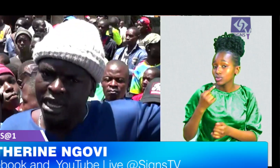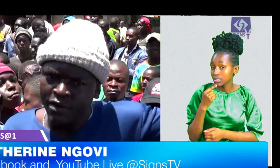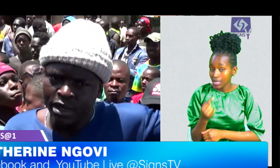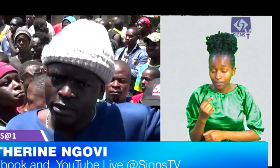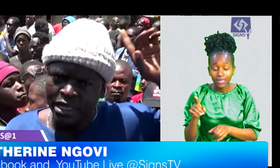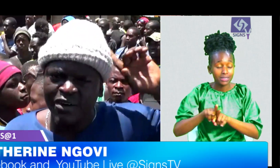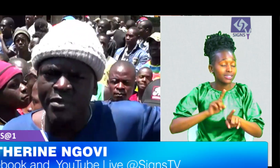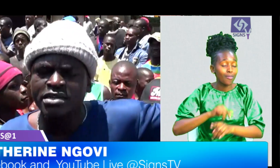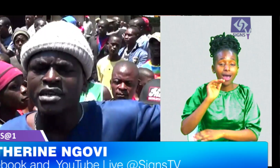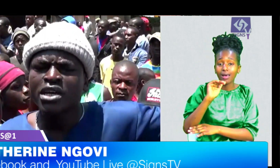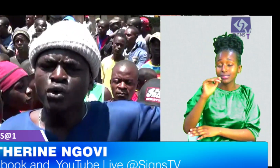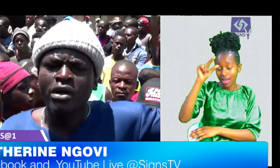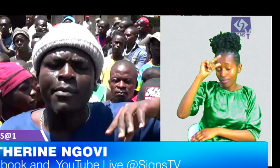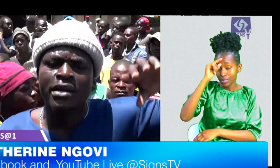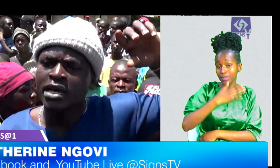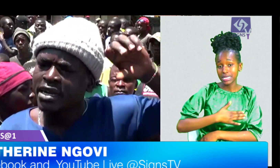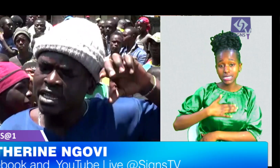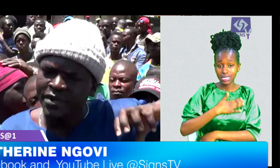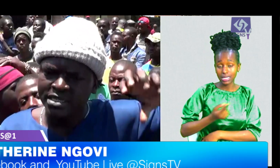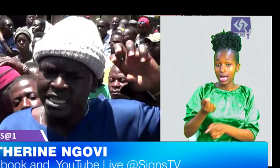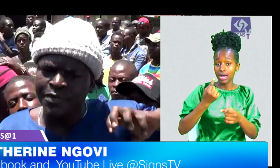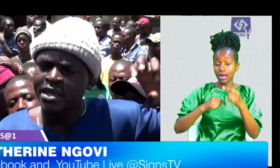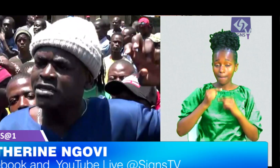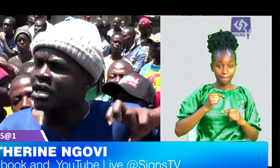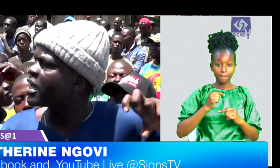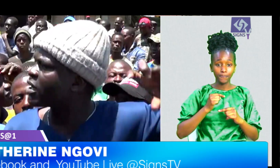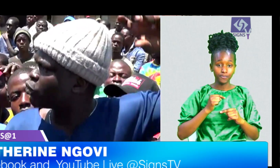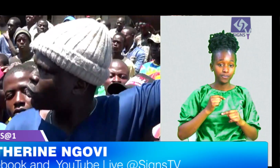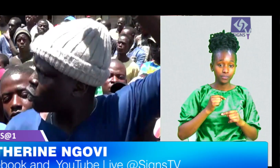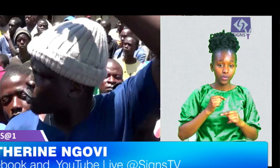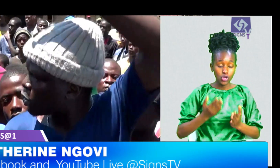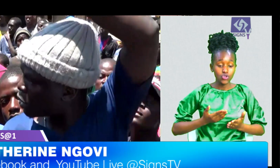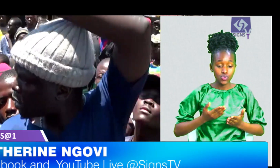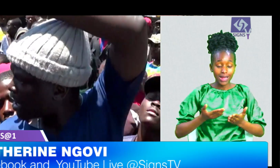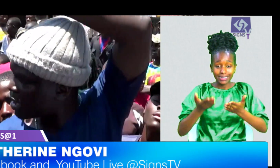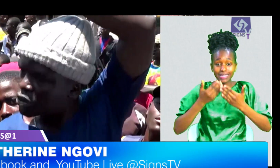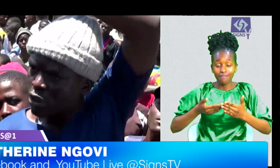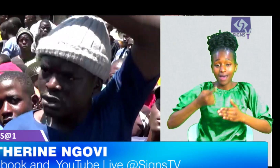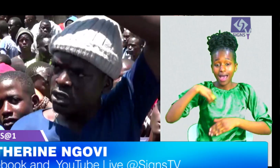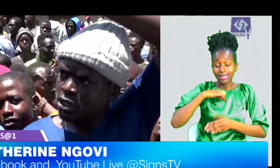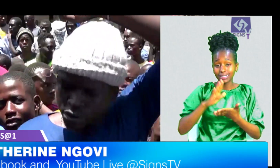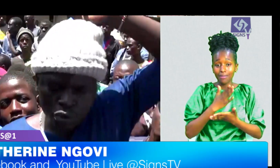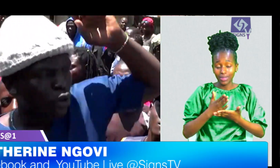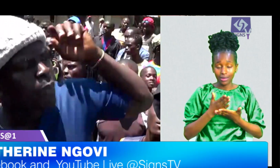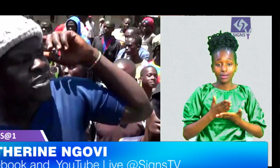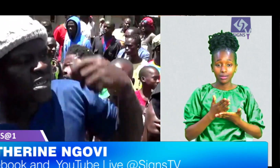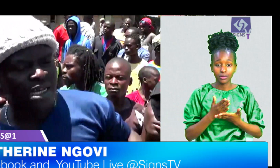a disappointing thing to hear from Siaya County. So wanataka kuja aje na hii moto ndio tumeshaizima. Si waache tu